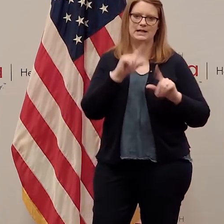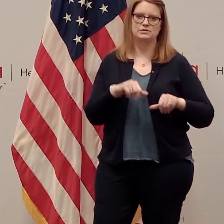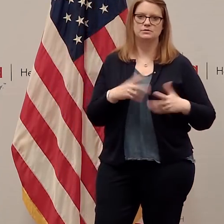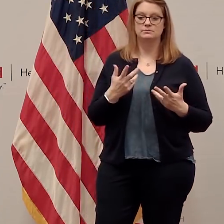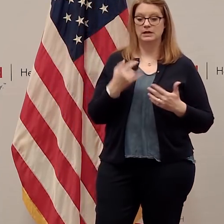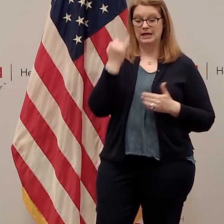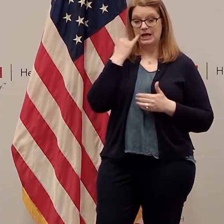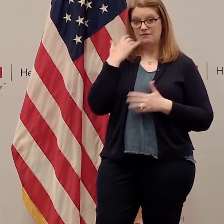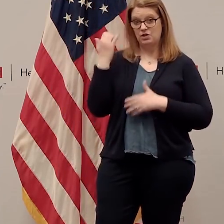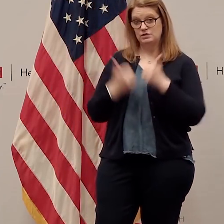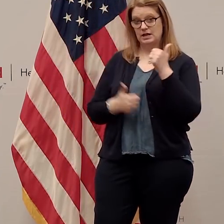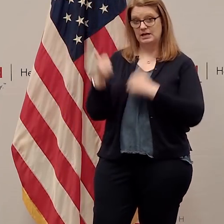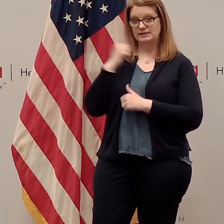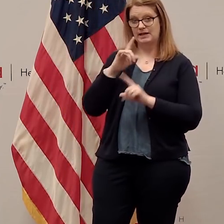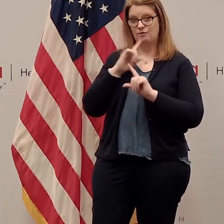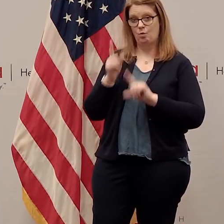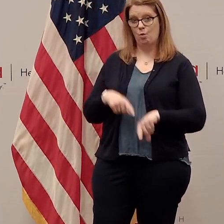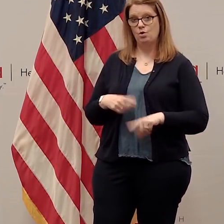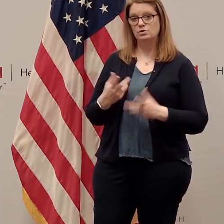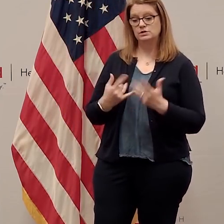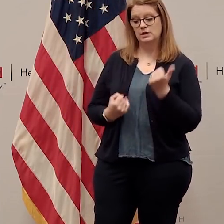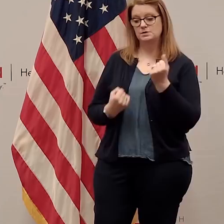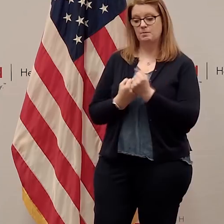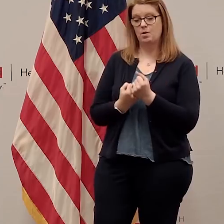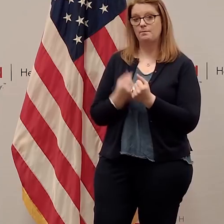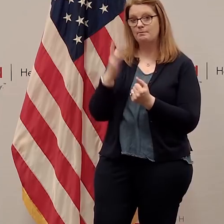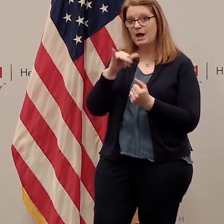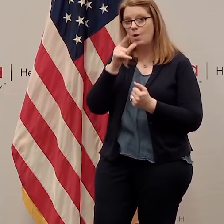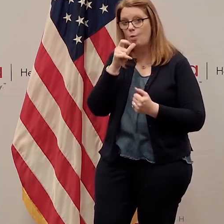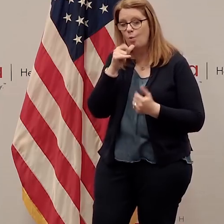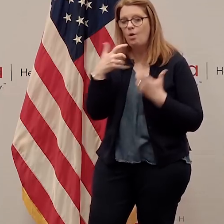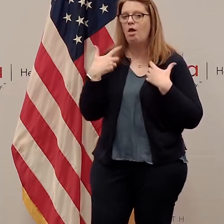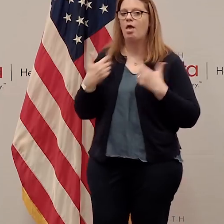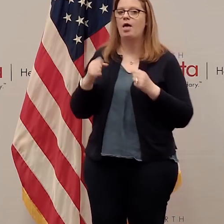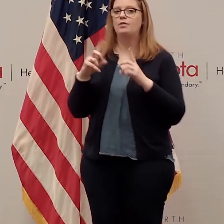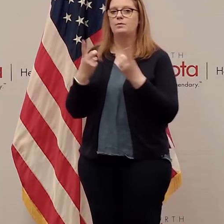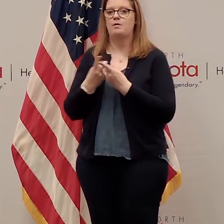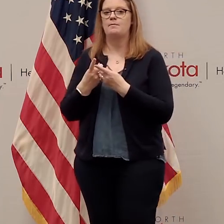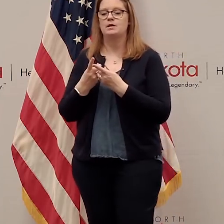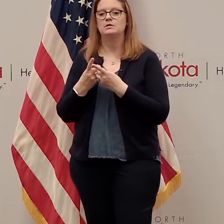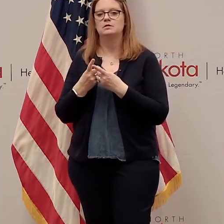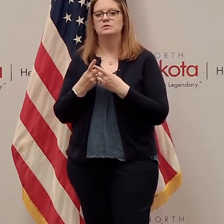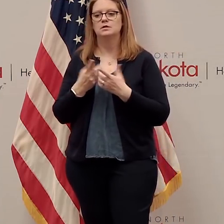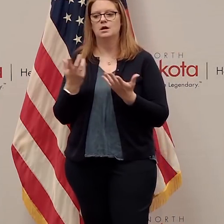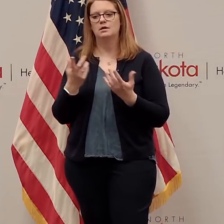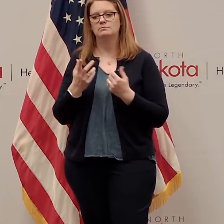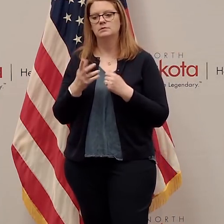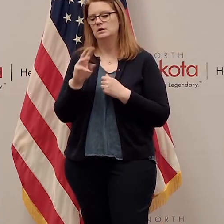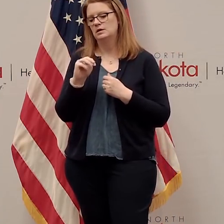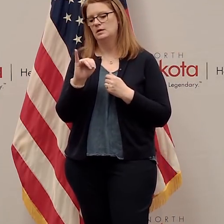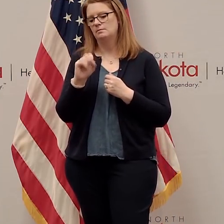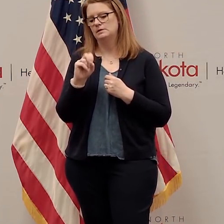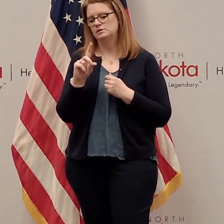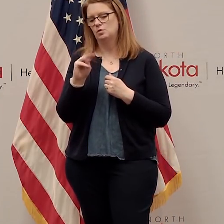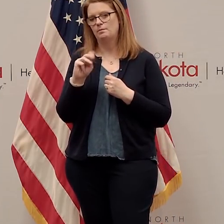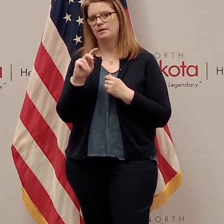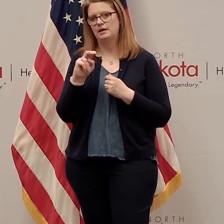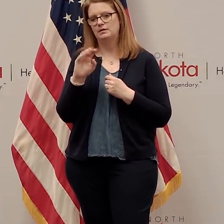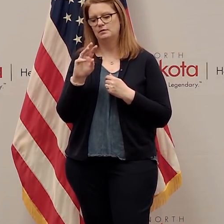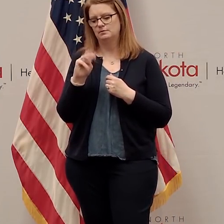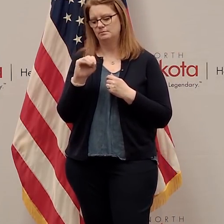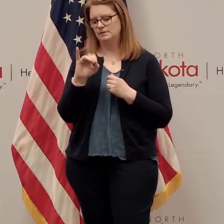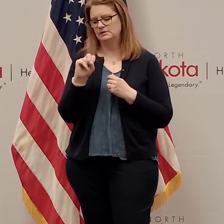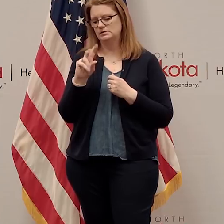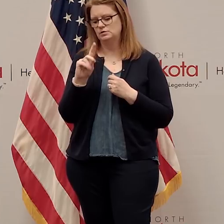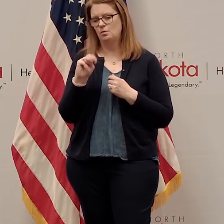have executive orders and then they're supported by health department orders, then this would be a misdemeanor, which is managed